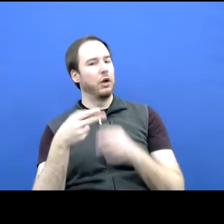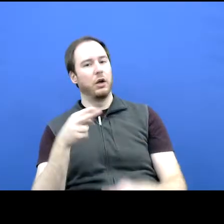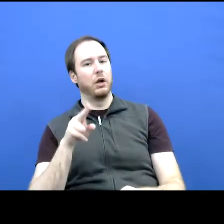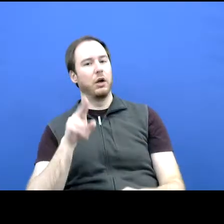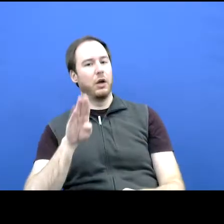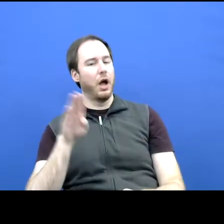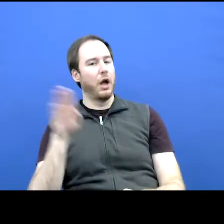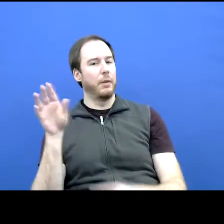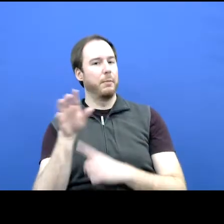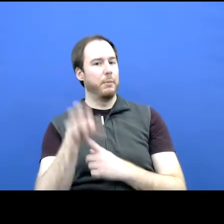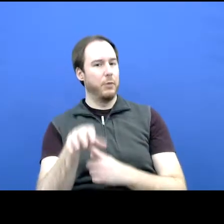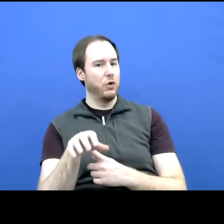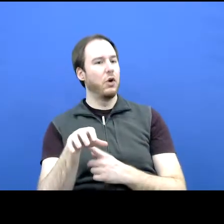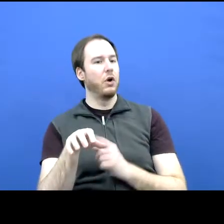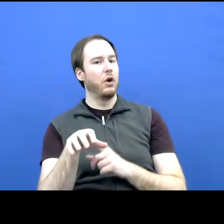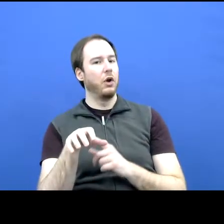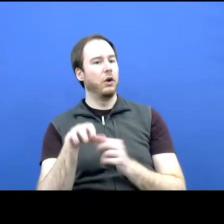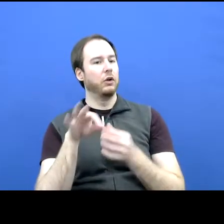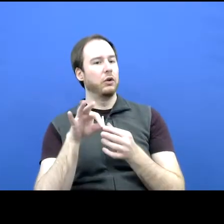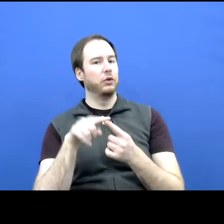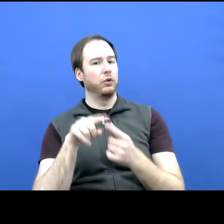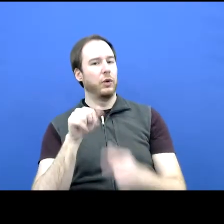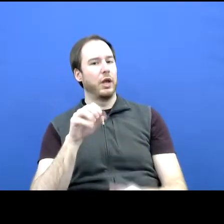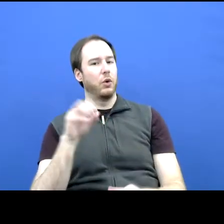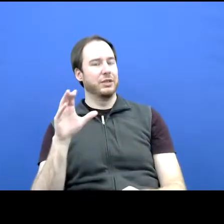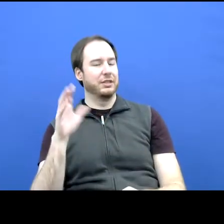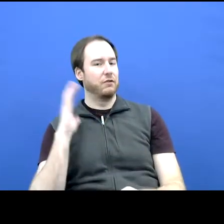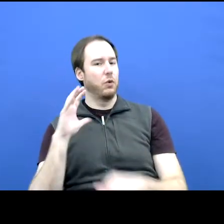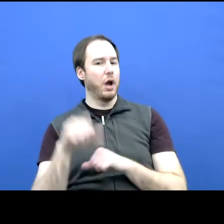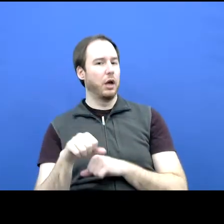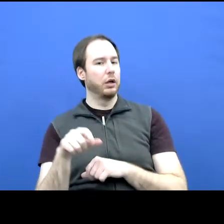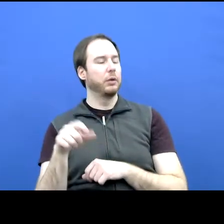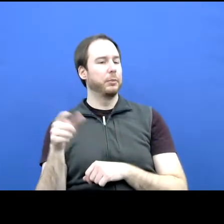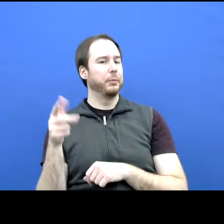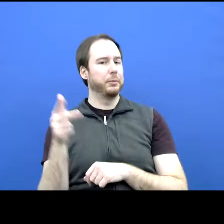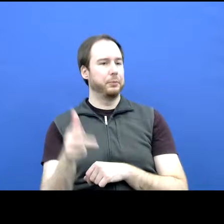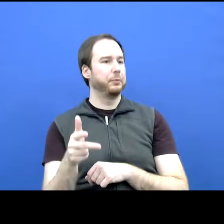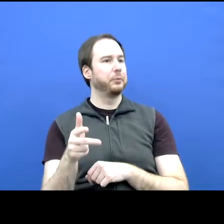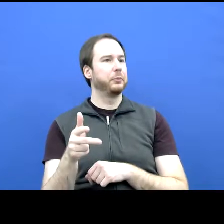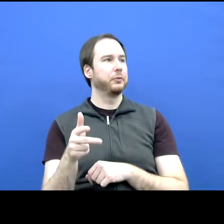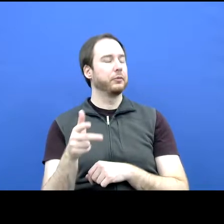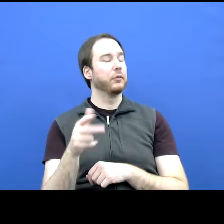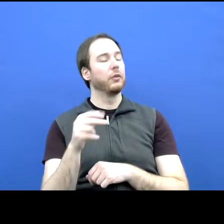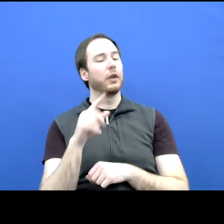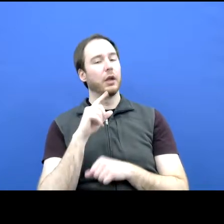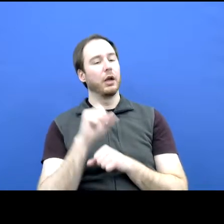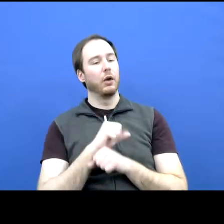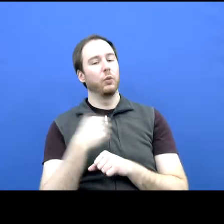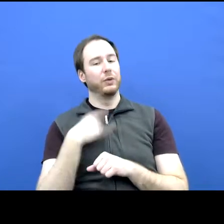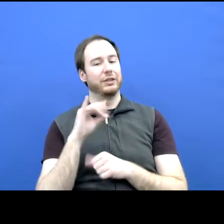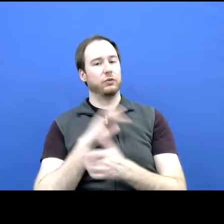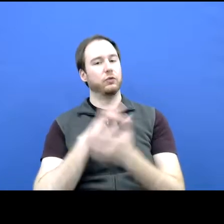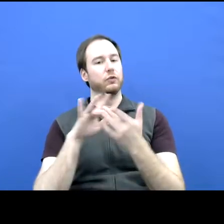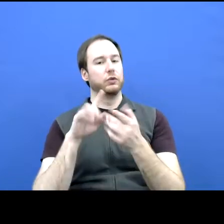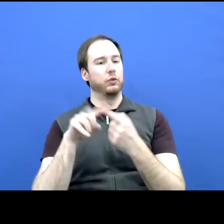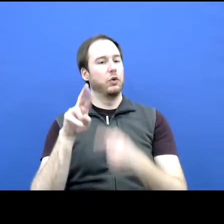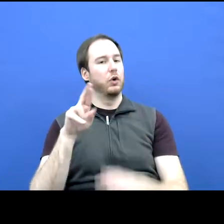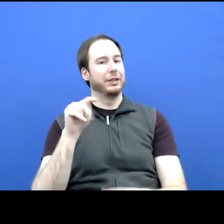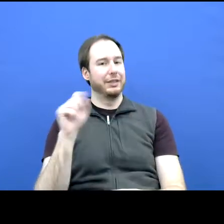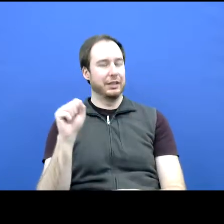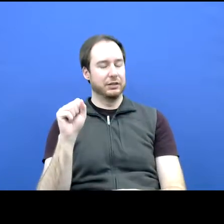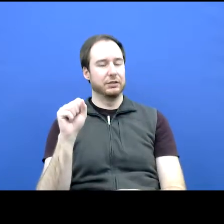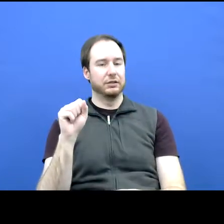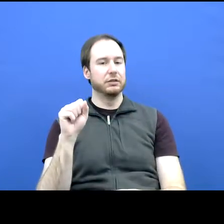that they put in as well, what the AOC occupied. Yeah. And actually, we have reached out to